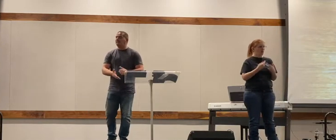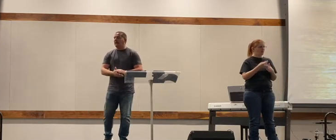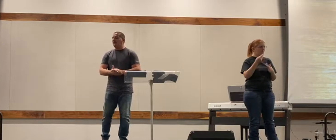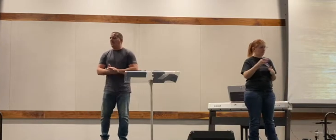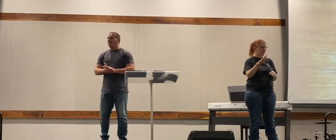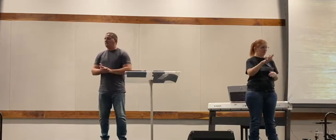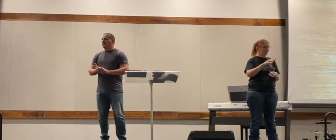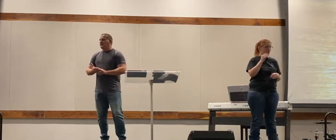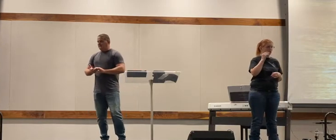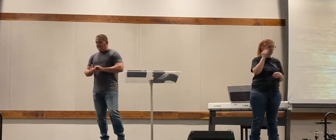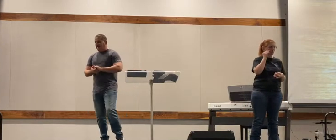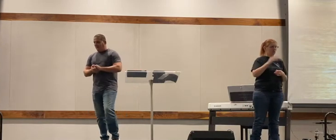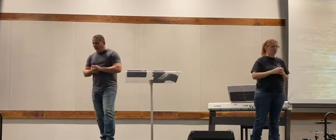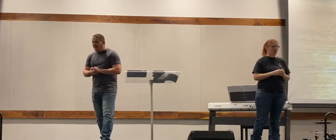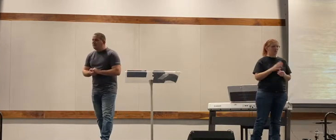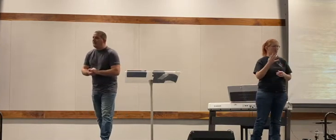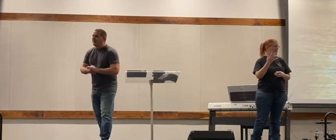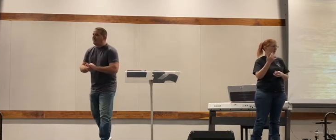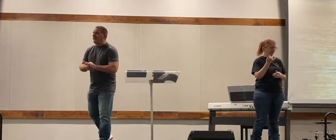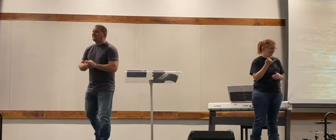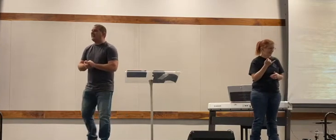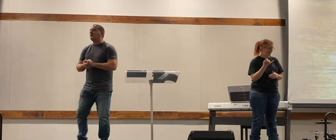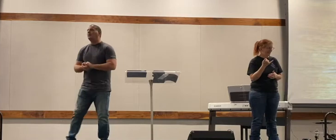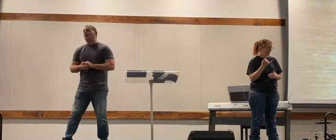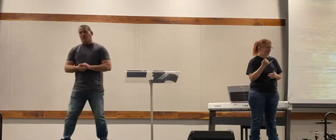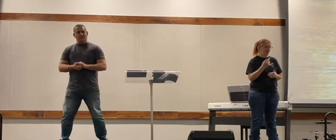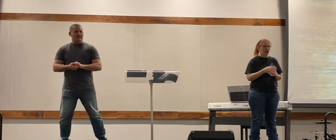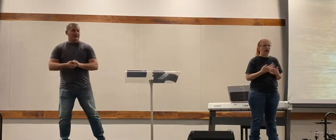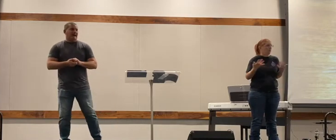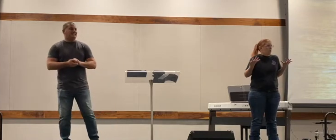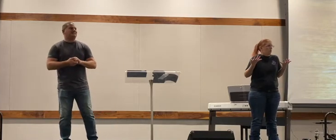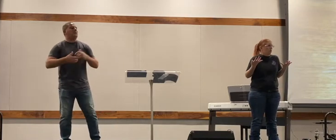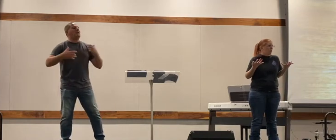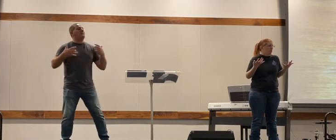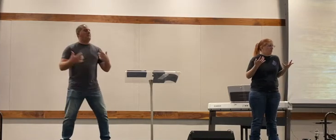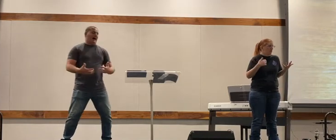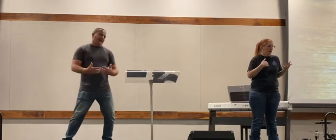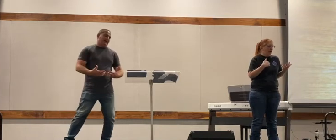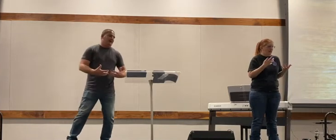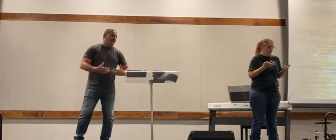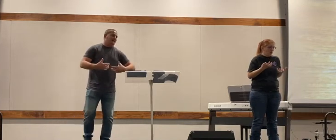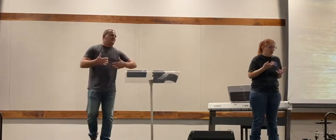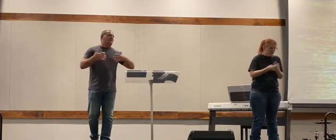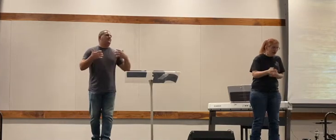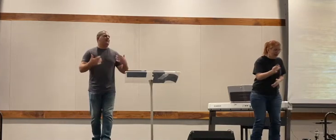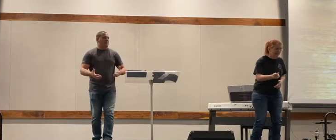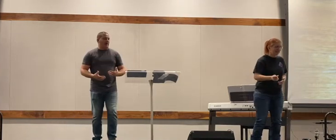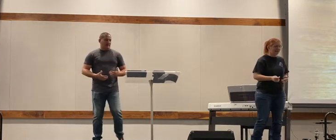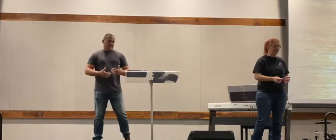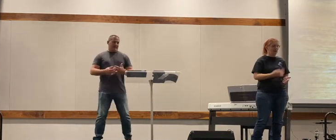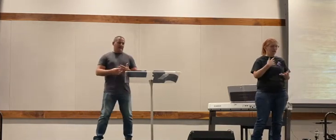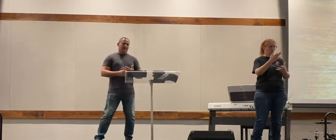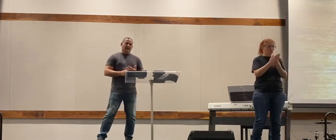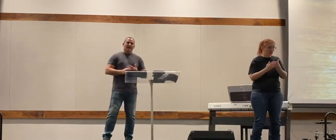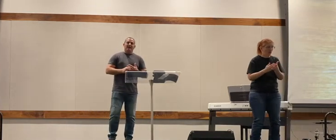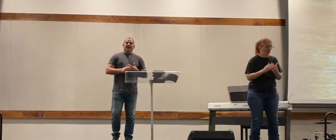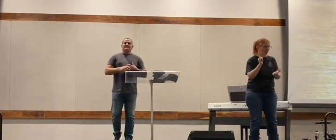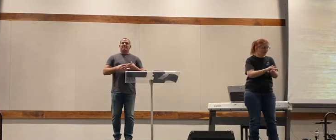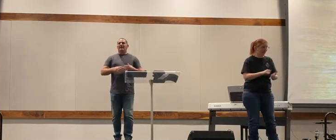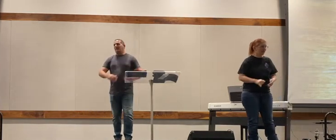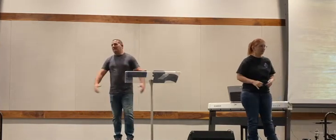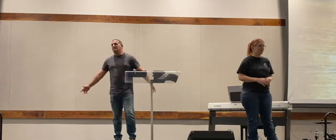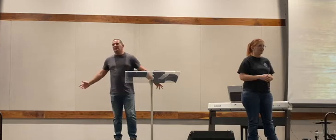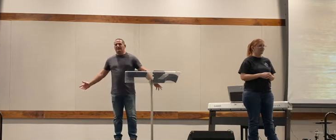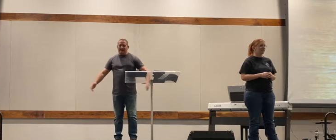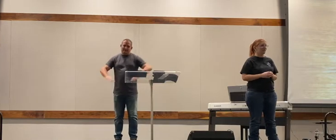old rundown homes. And she's like, why do you want to buy it? I was like, I don't know. I just want to buy it. I just want to be a part of it, okay? And